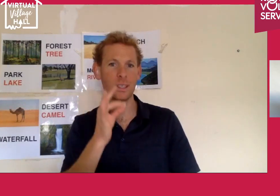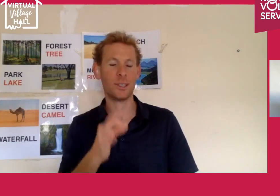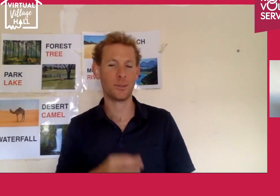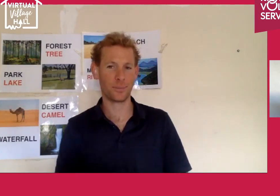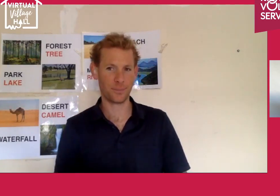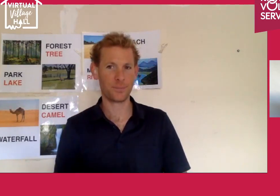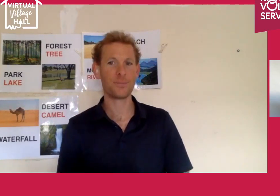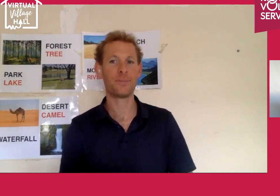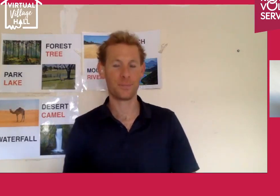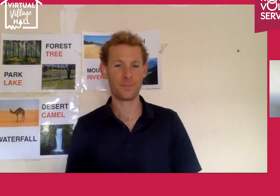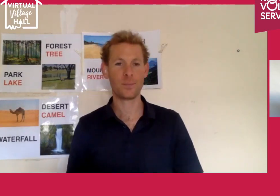water.